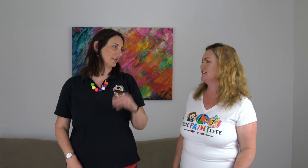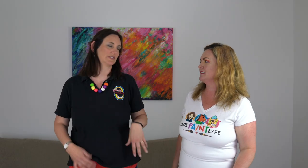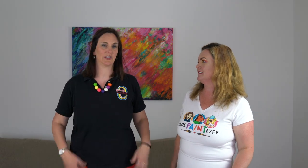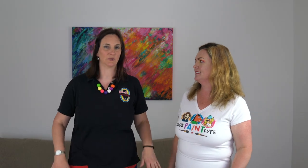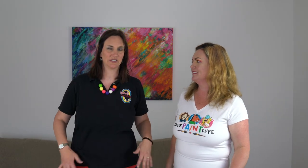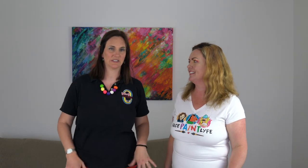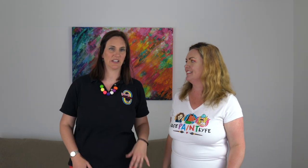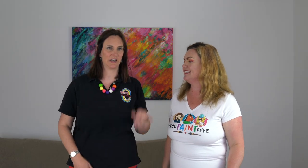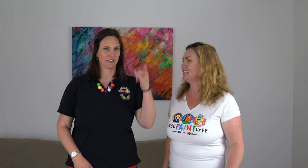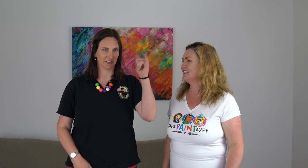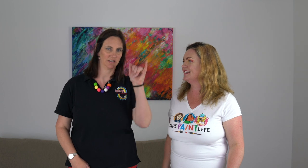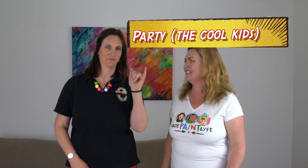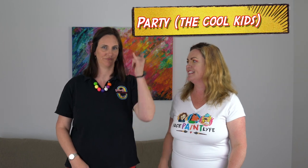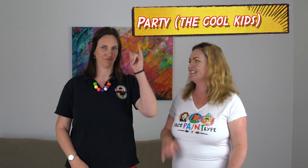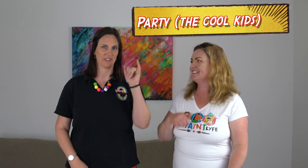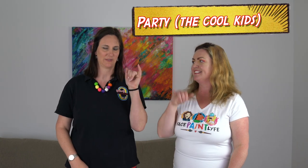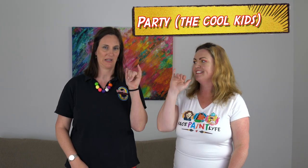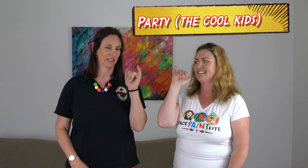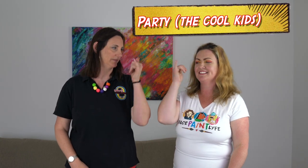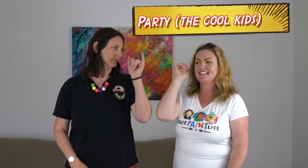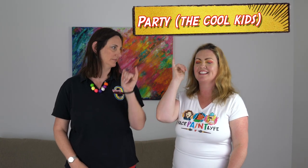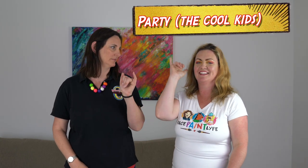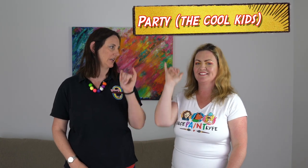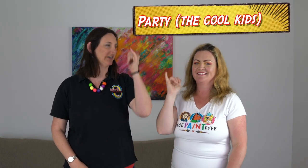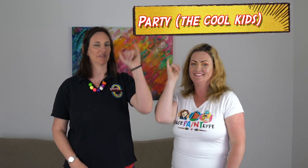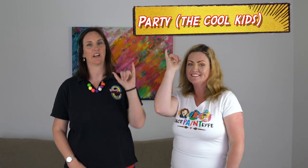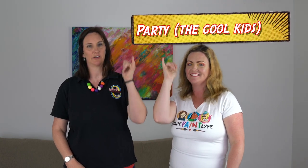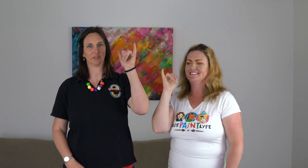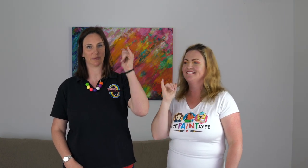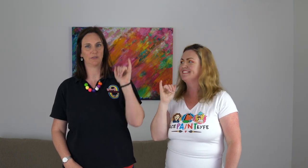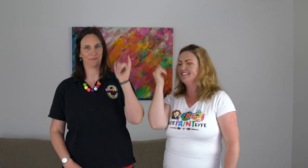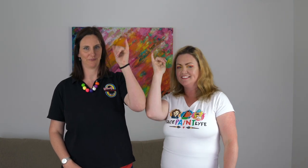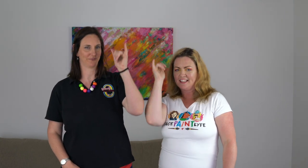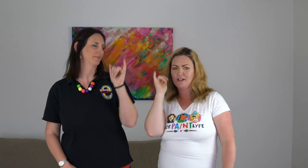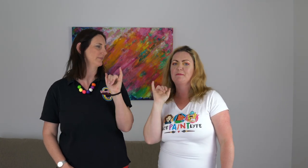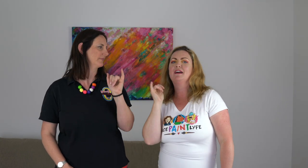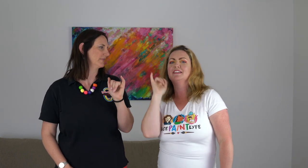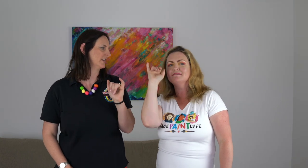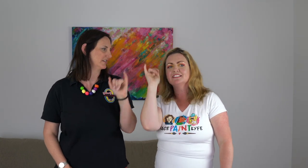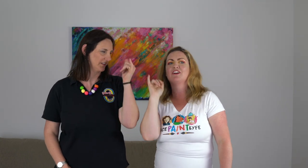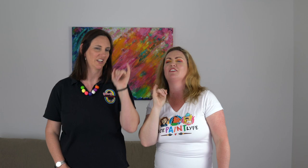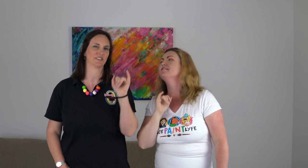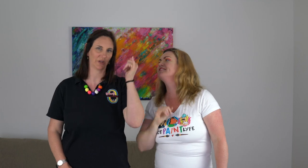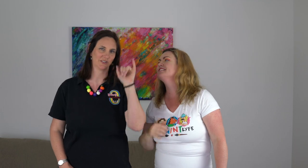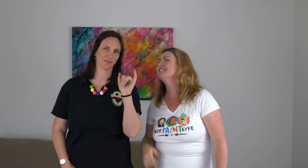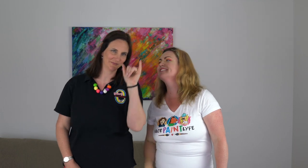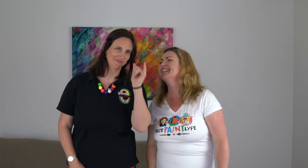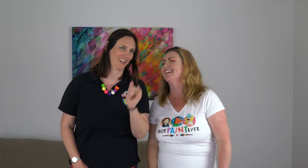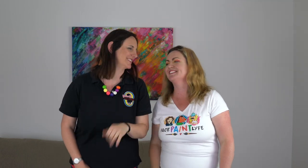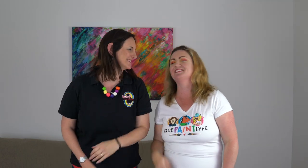that's for little ones. Teenagers are, that's party. Yeah. And that's for an adult as well. Adult party. Let's go. Because we're cool.